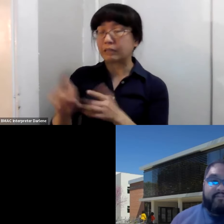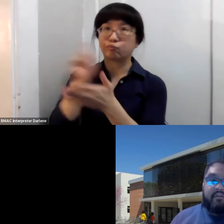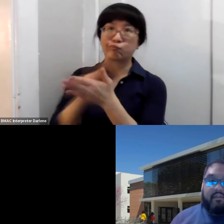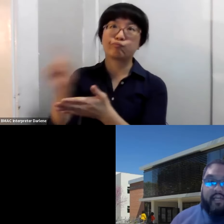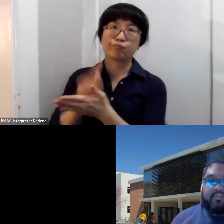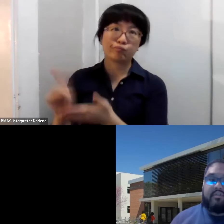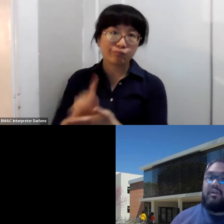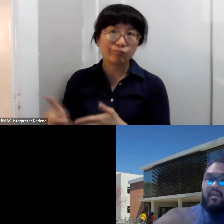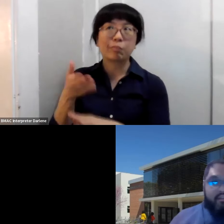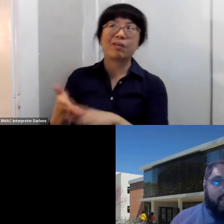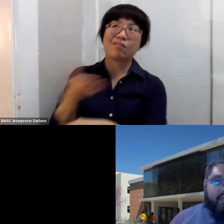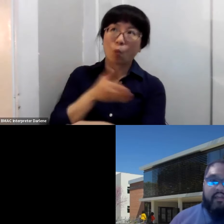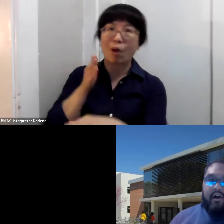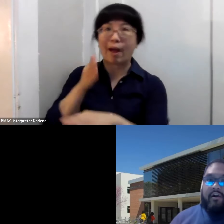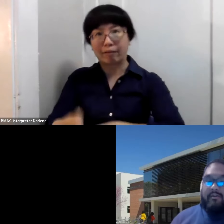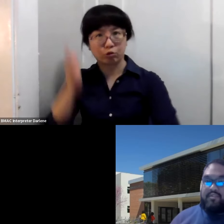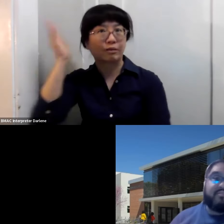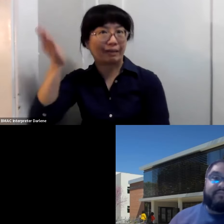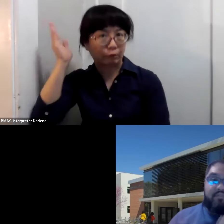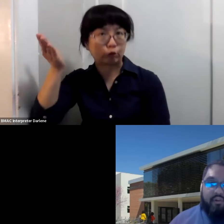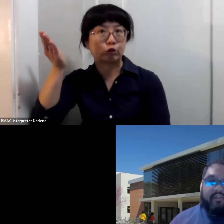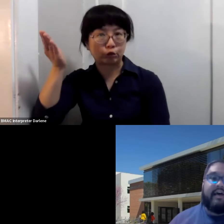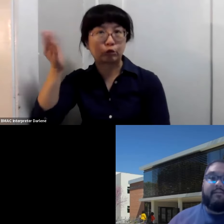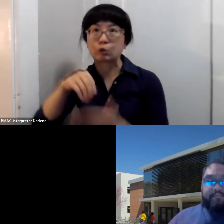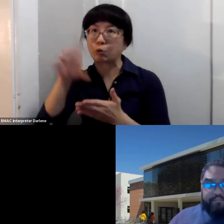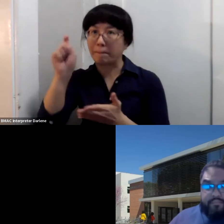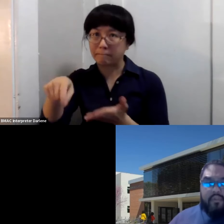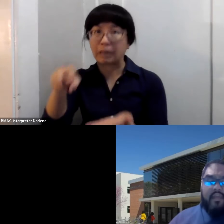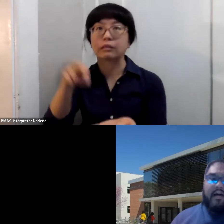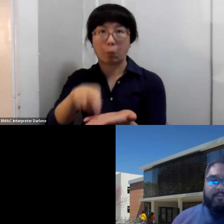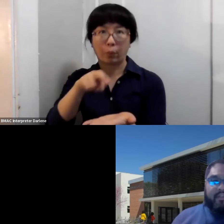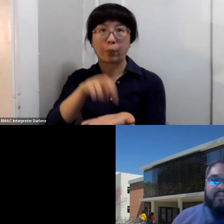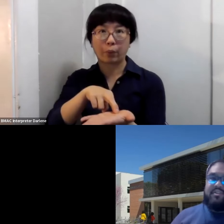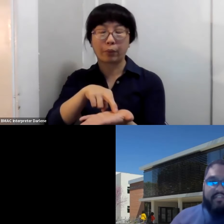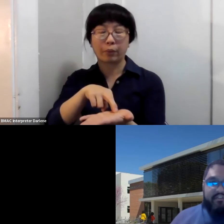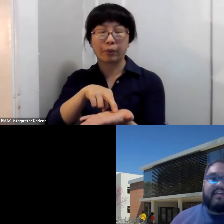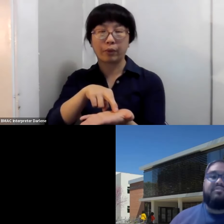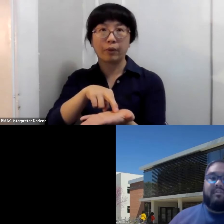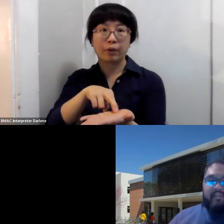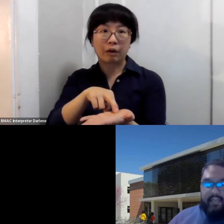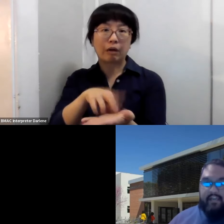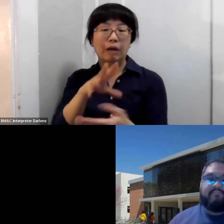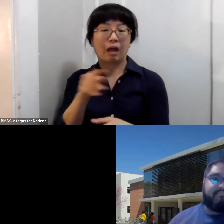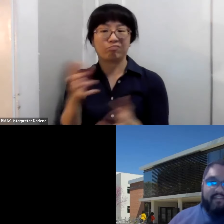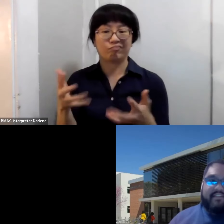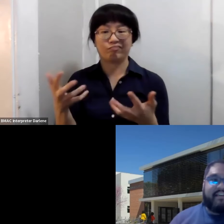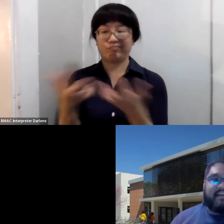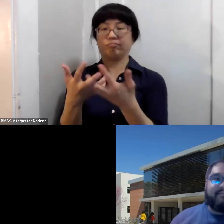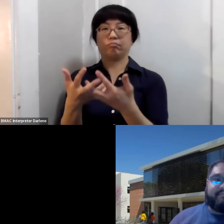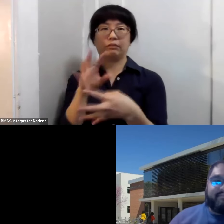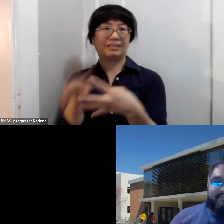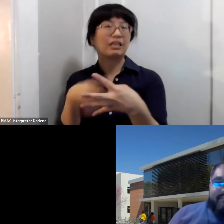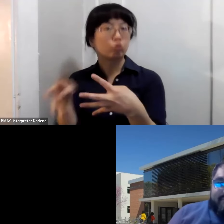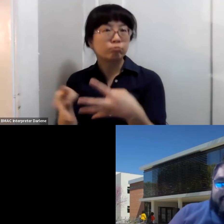or after lecture, they are, students have to enroll in that. So it's in their schedule and things like